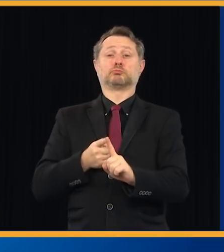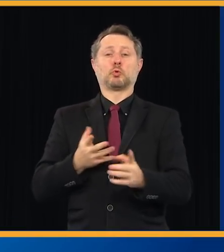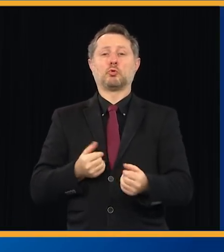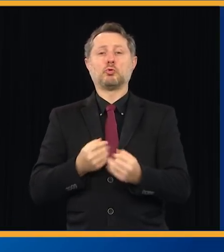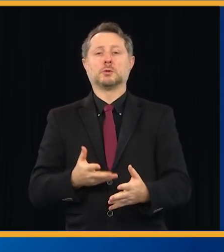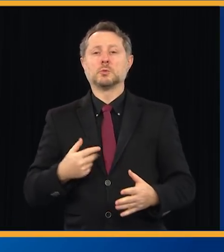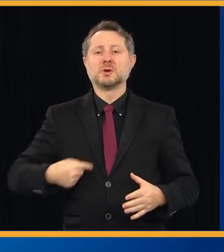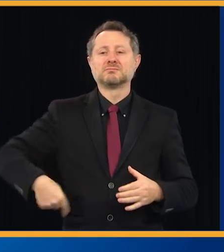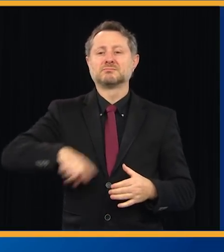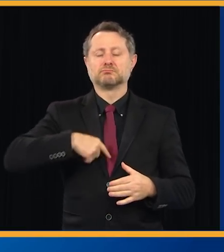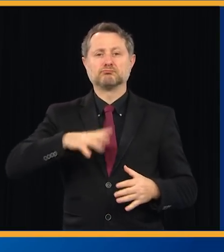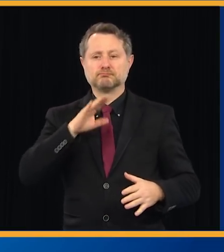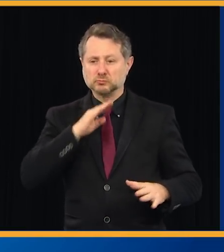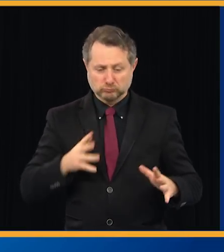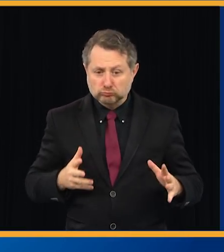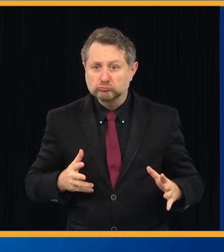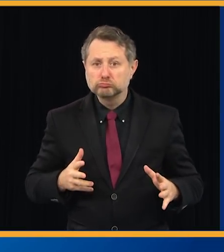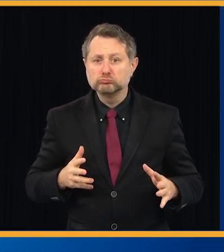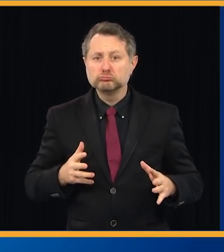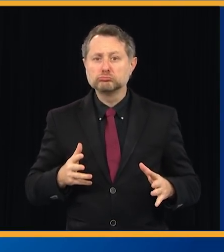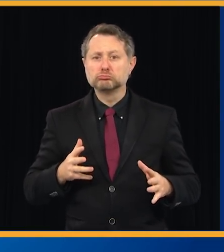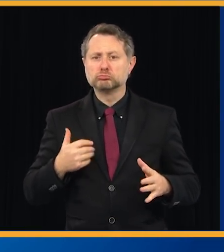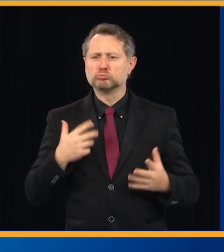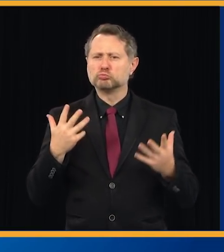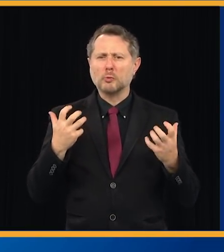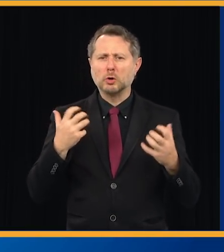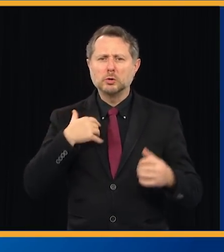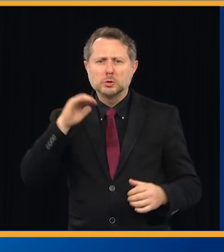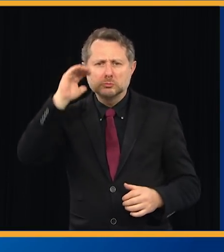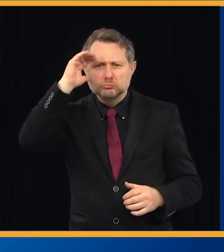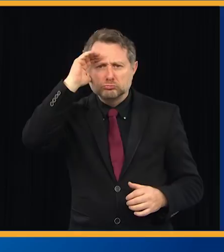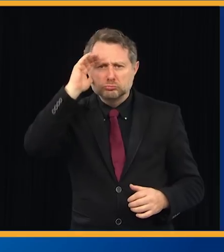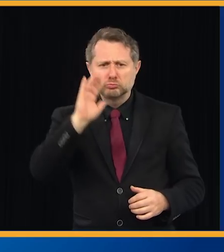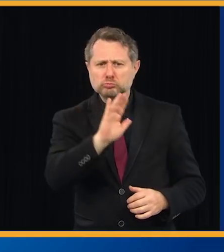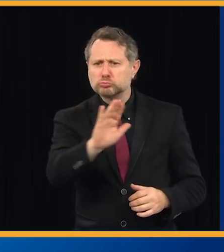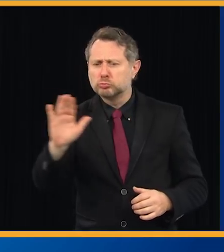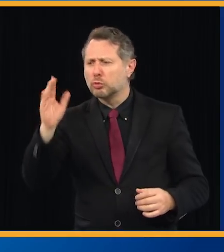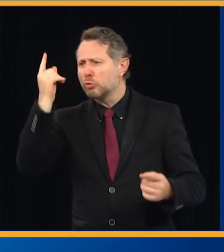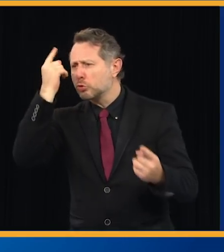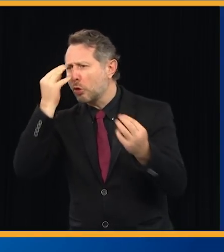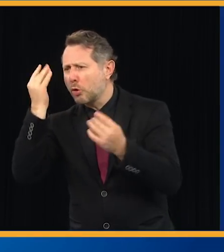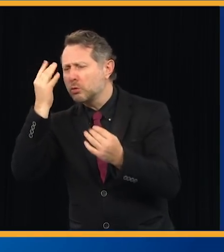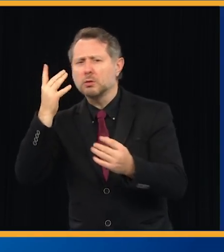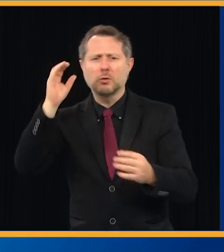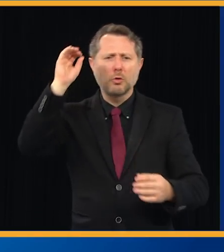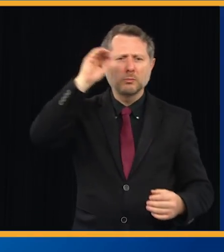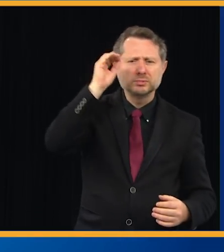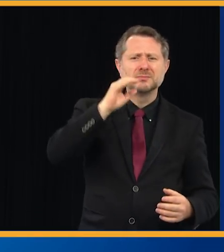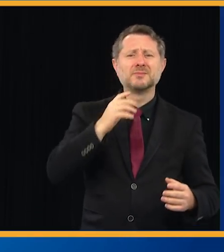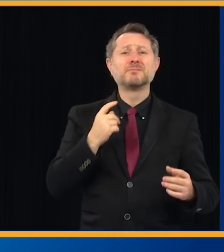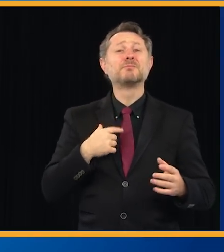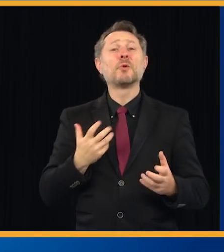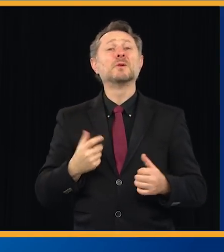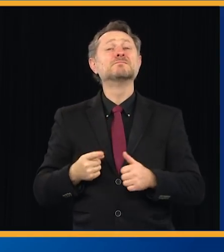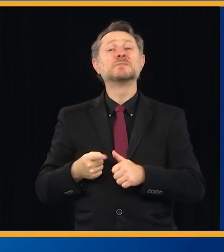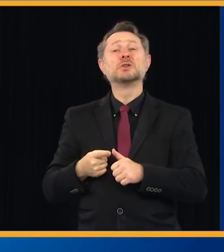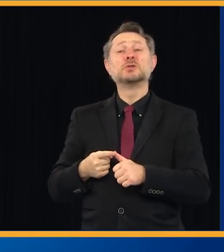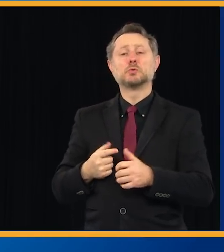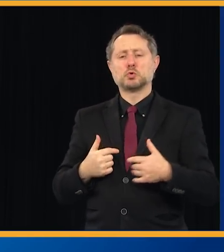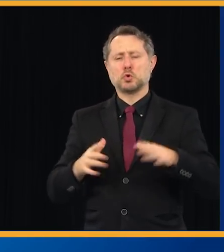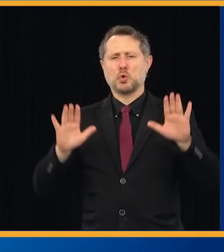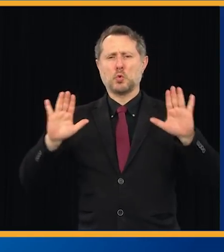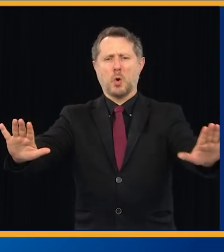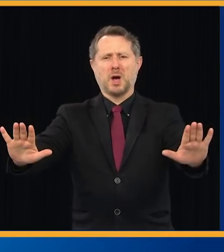say I'm interested in your opinion. I'm interested in your thoughts. But let's start with facts first, right? And